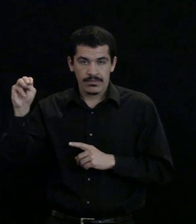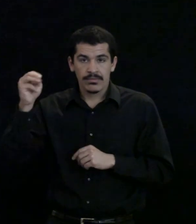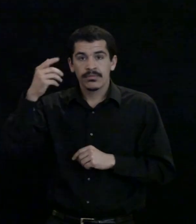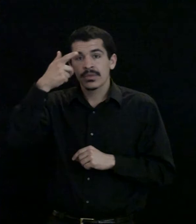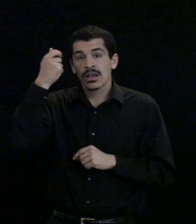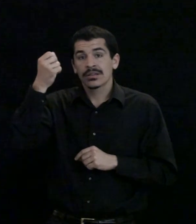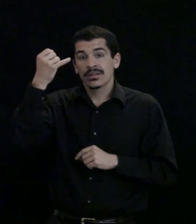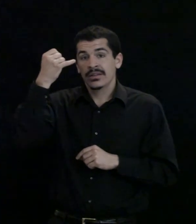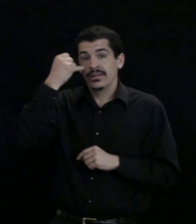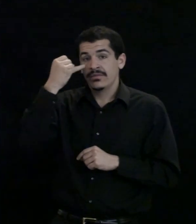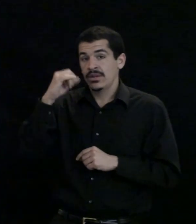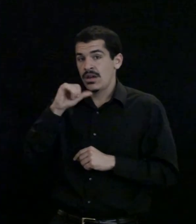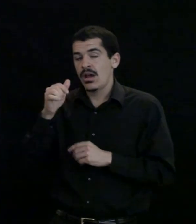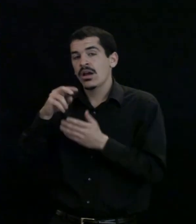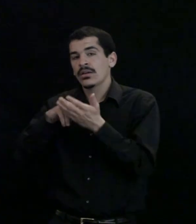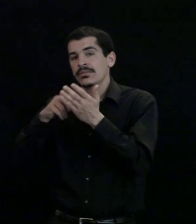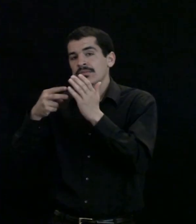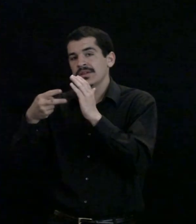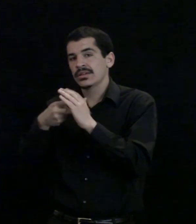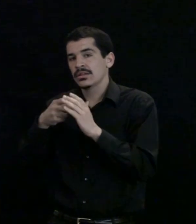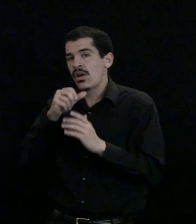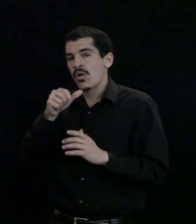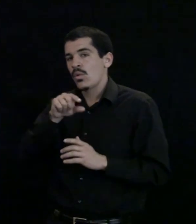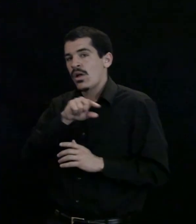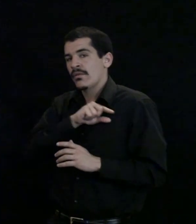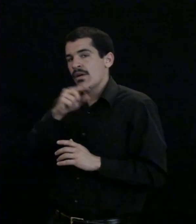eligible for tax credits.